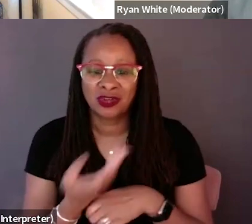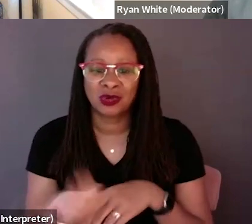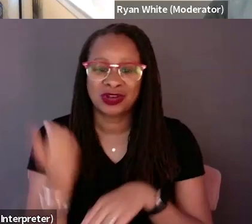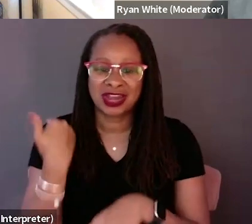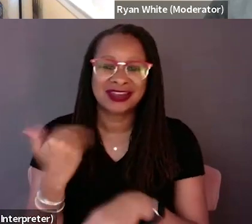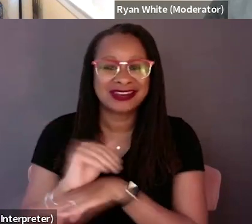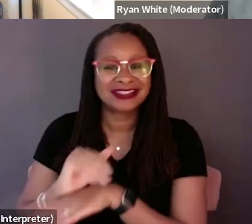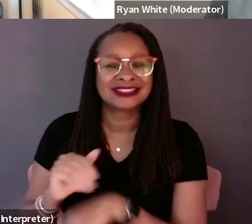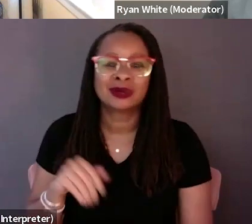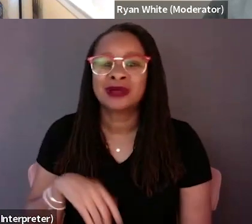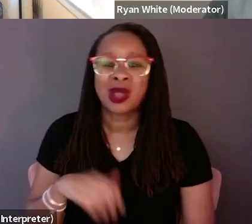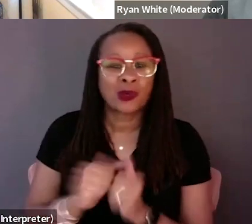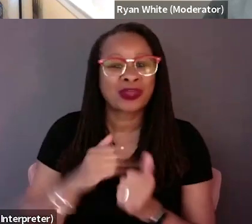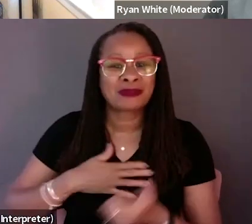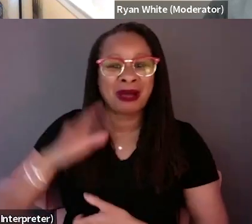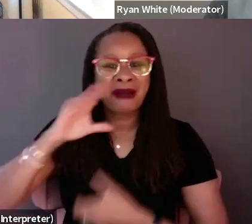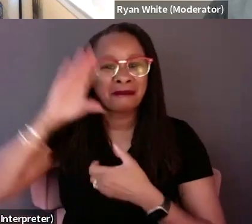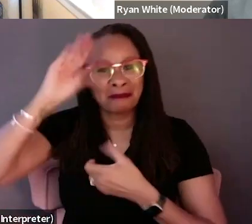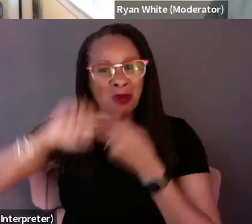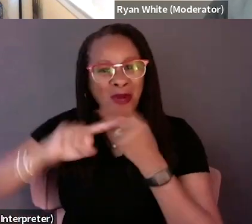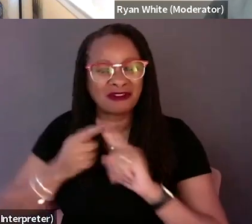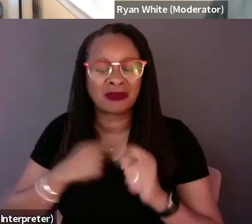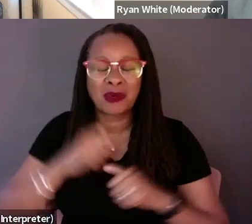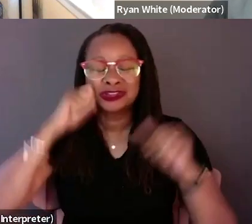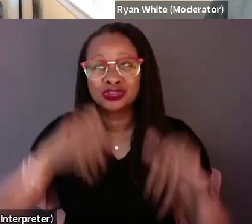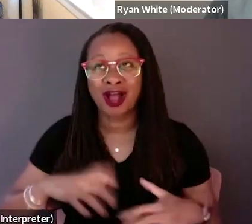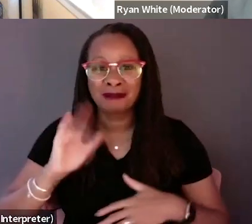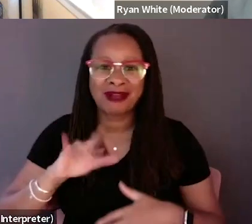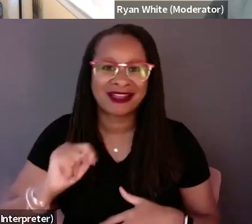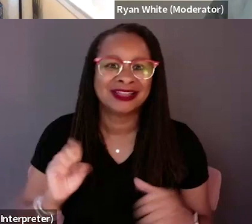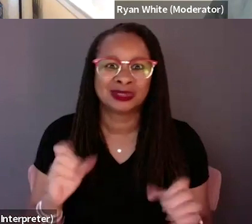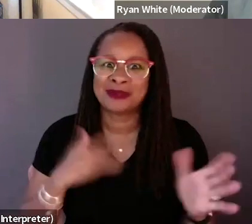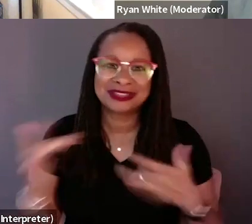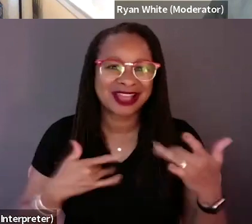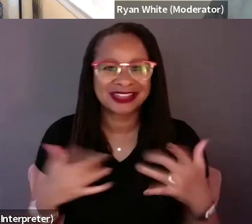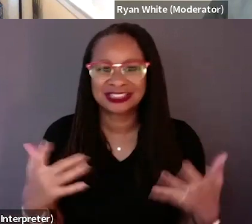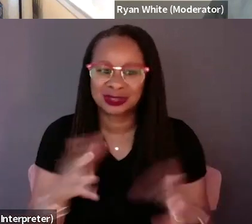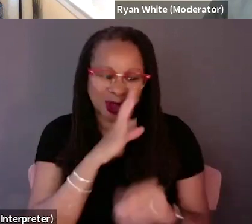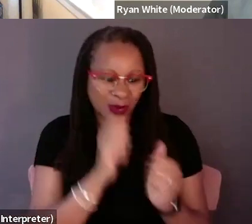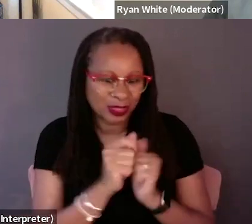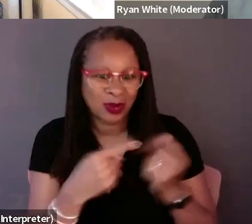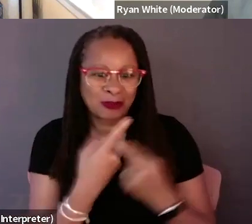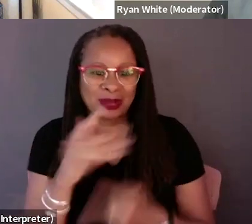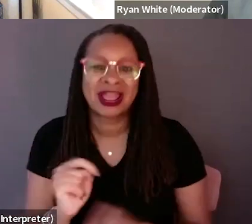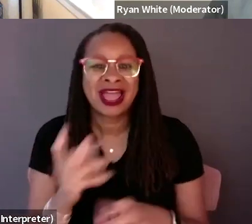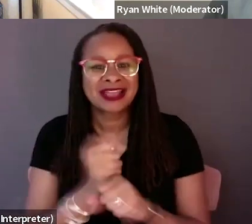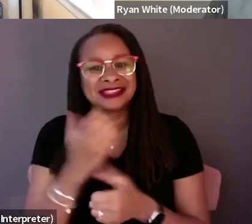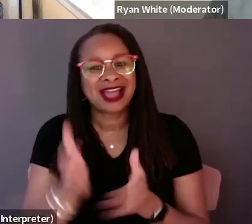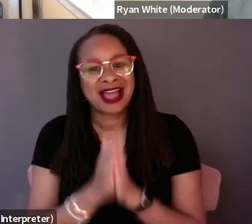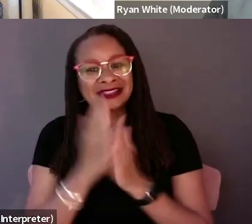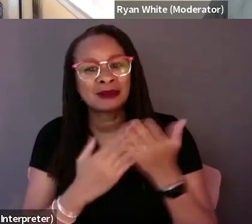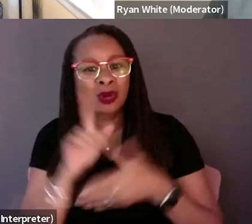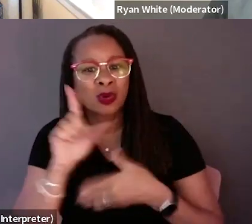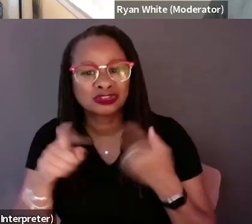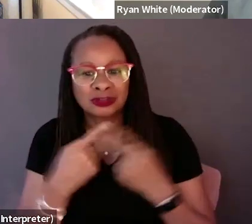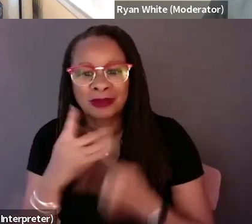my boyfriend, and we were both floored by it. So I'm excited to get to talk with you about it and get to ask some